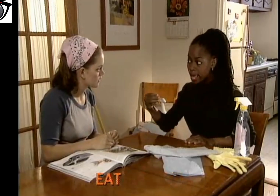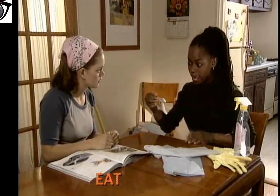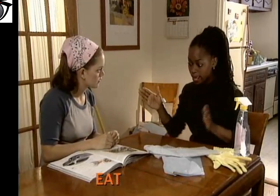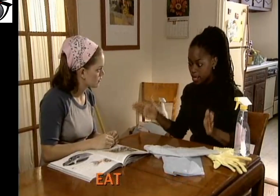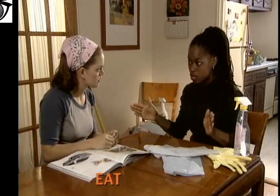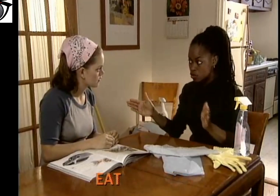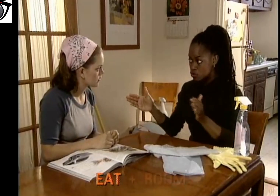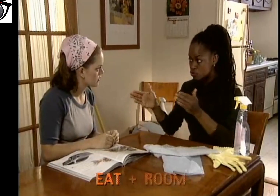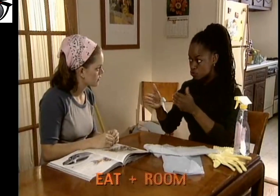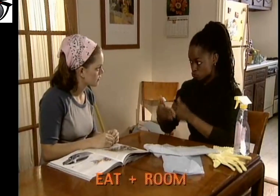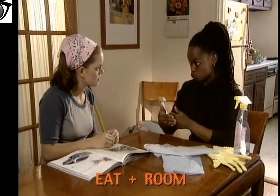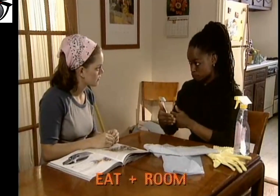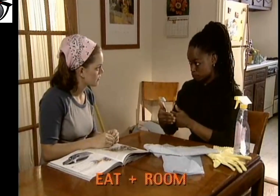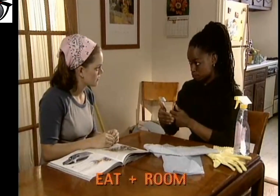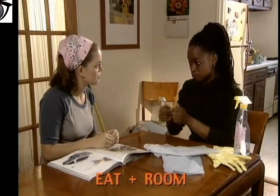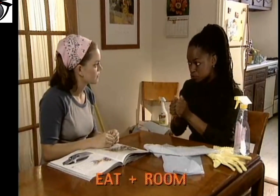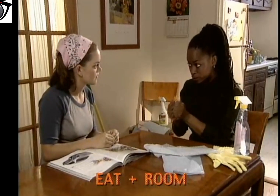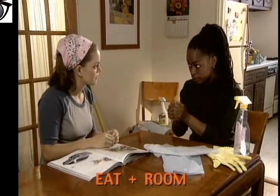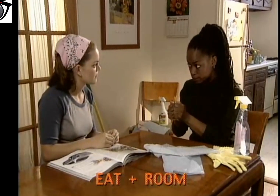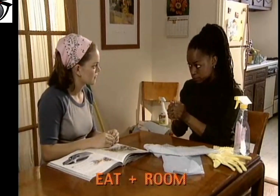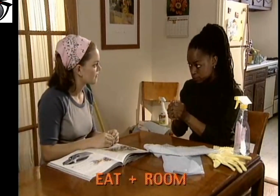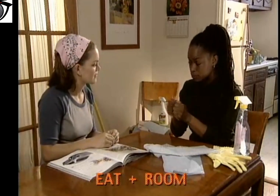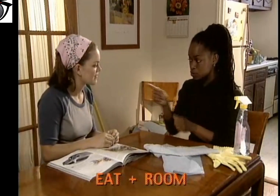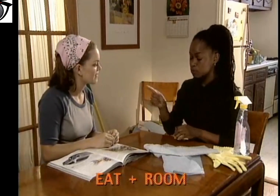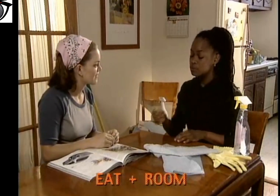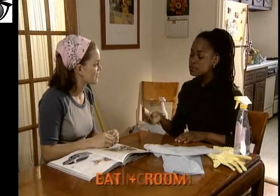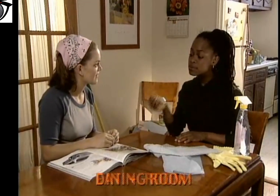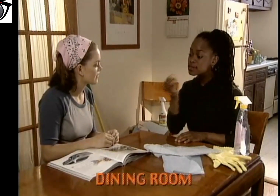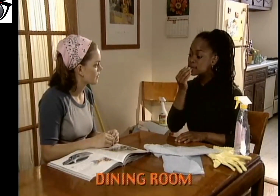is eat and room.